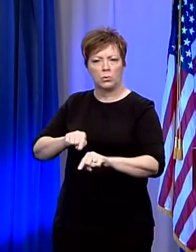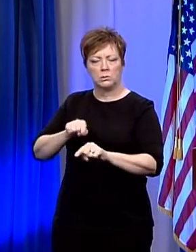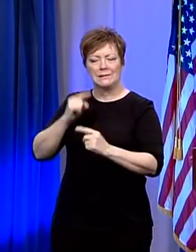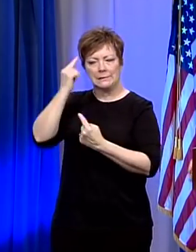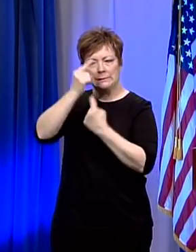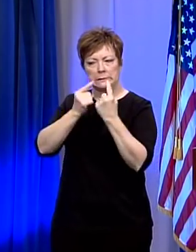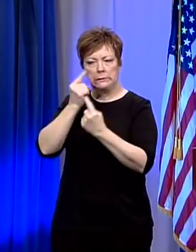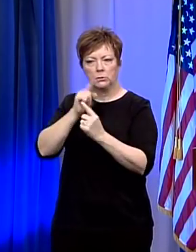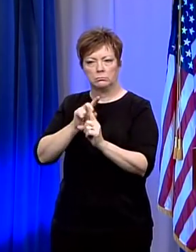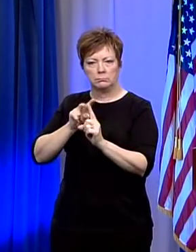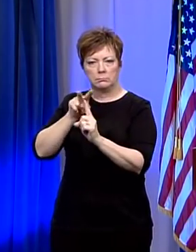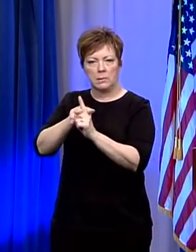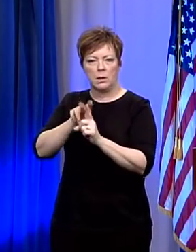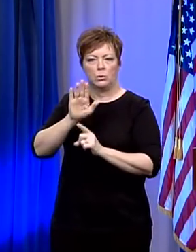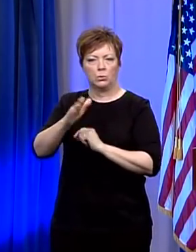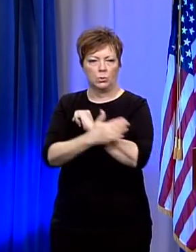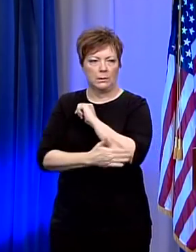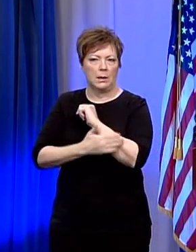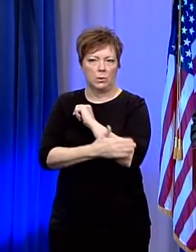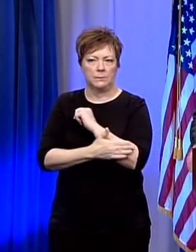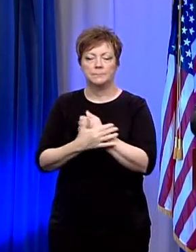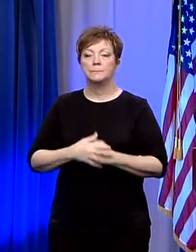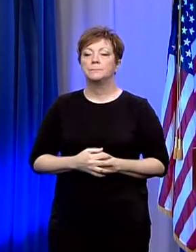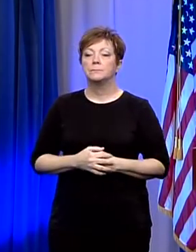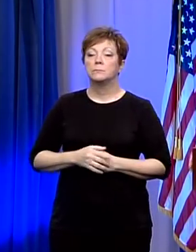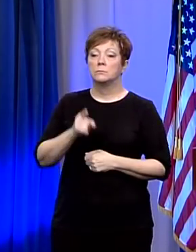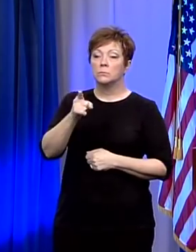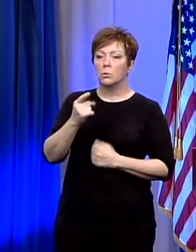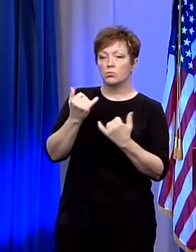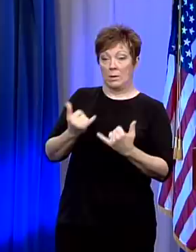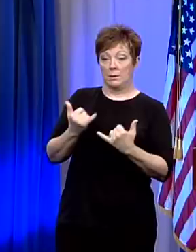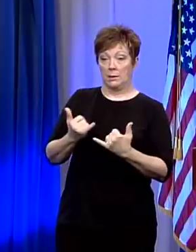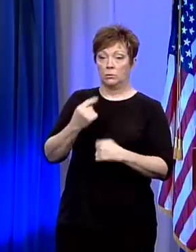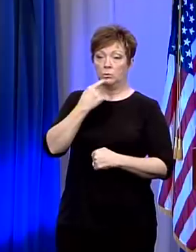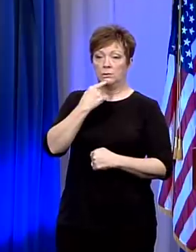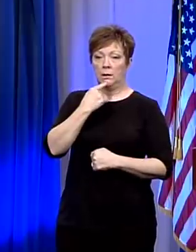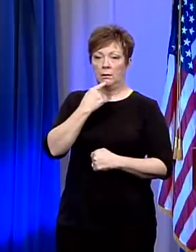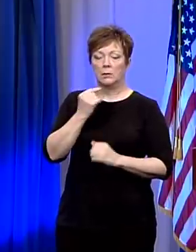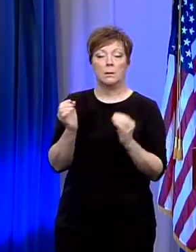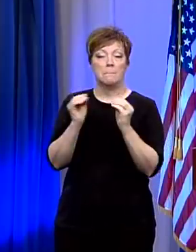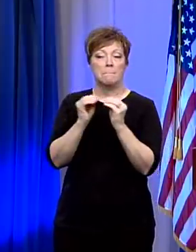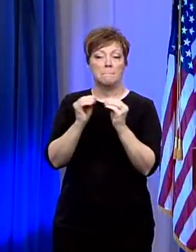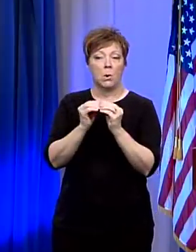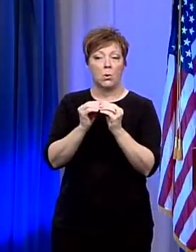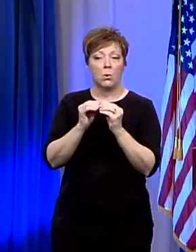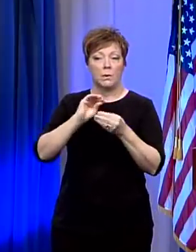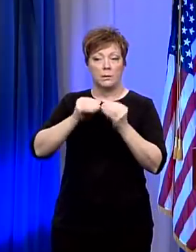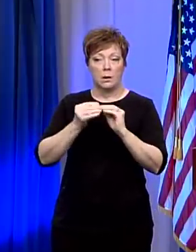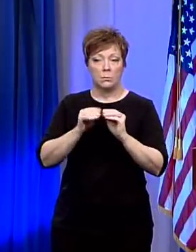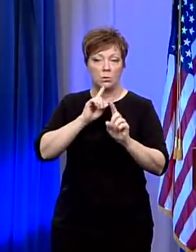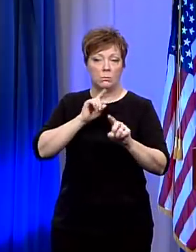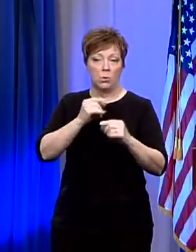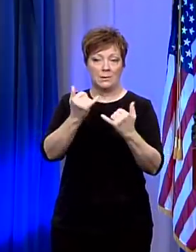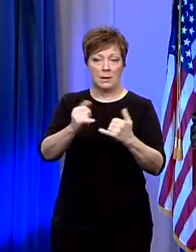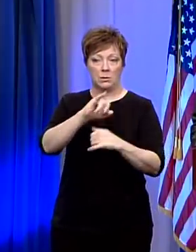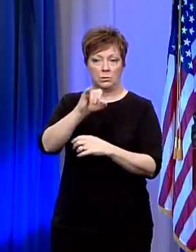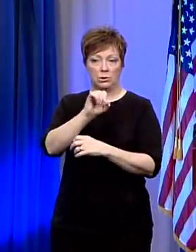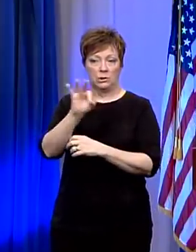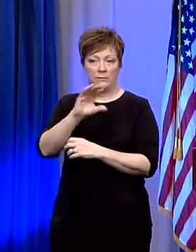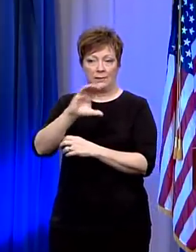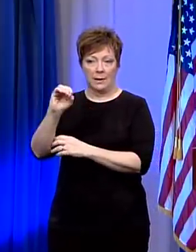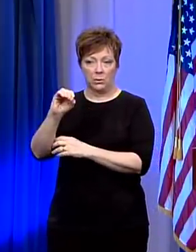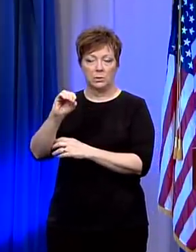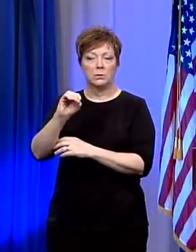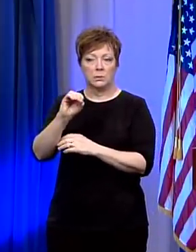counties that aren't covered by this health order. At this point, you would say, with there being more cases obviously reported right now in Jefferson County, that